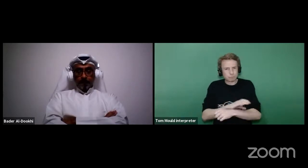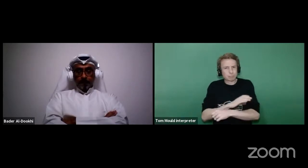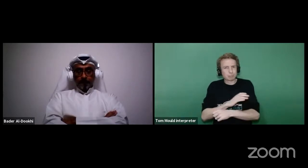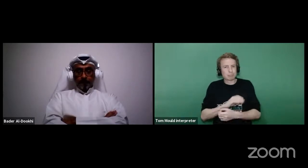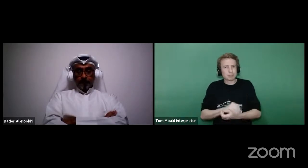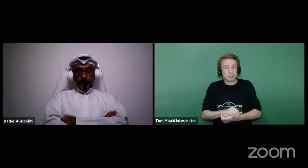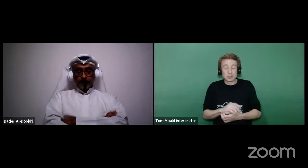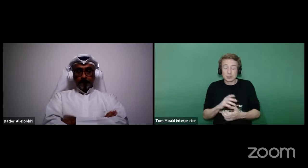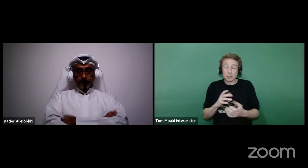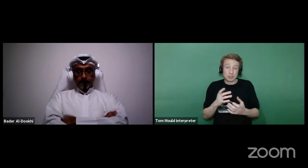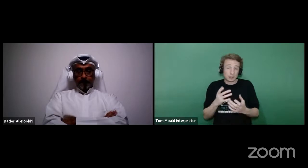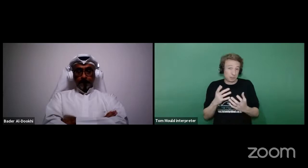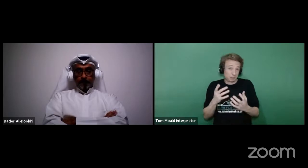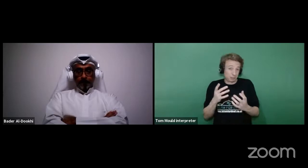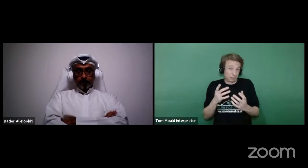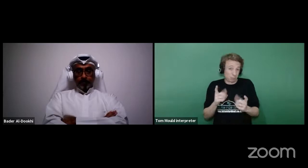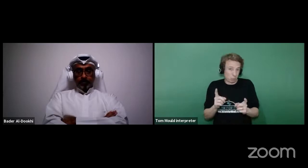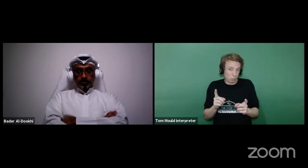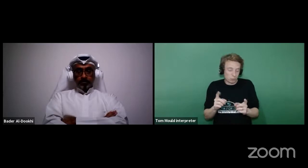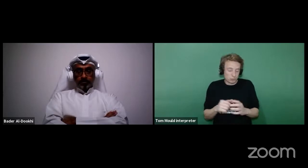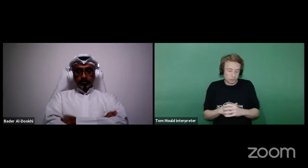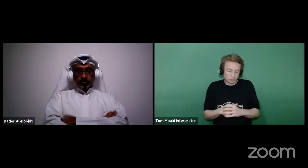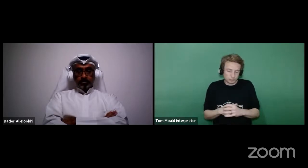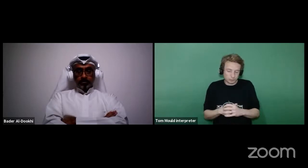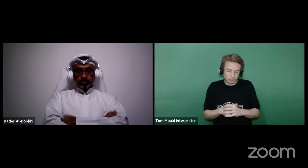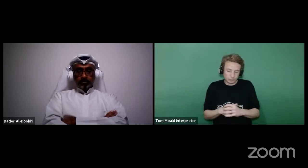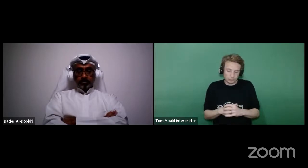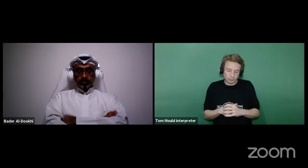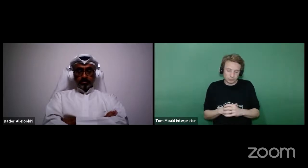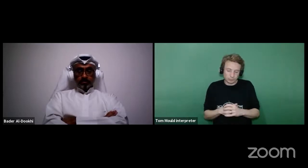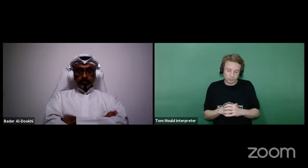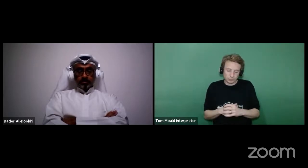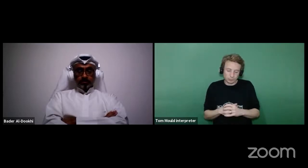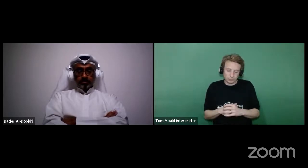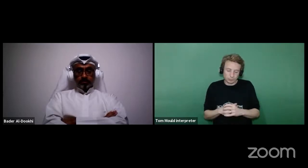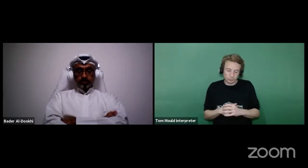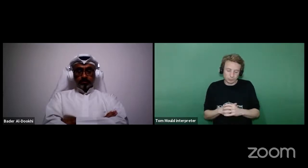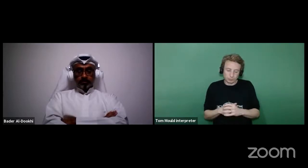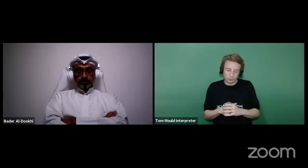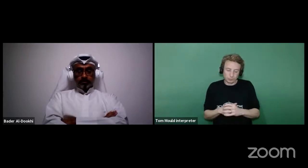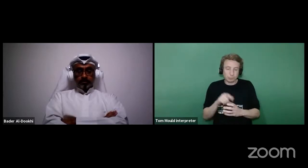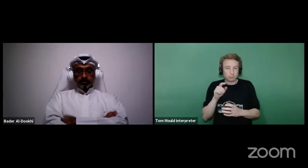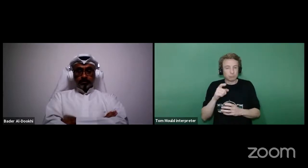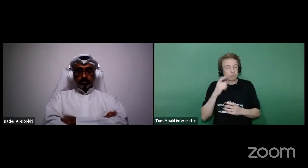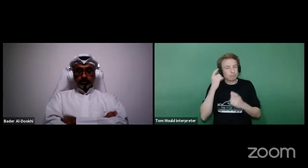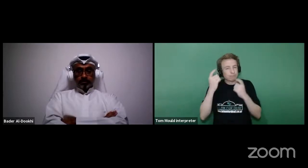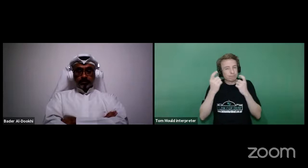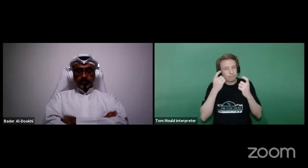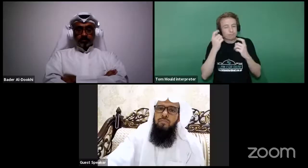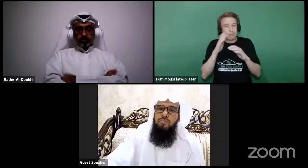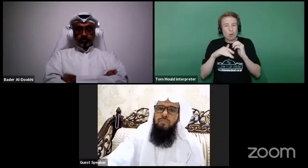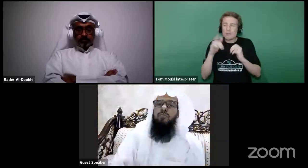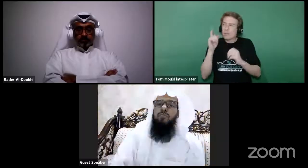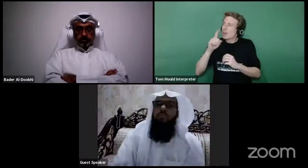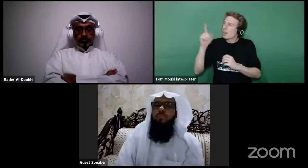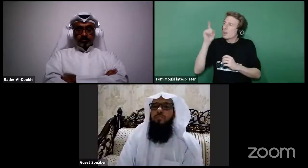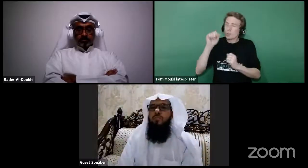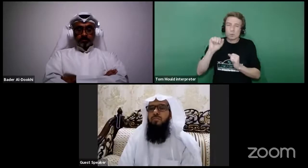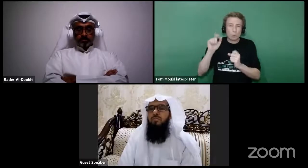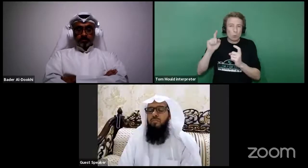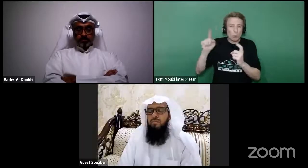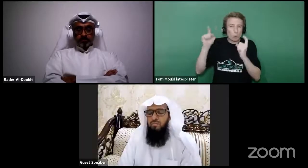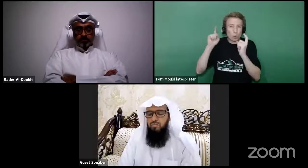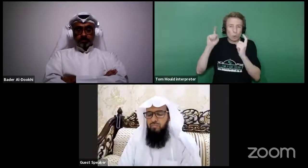consider as relates to the reward of their Lord, the reward that He has prepared for them in